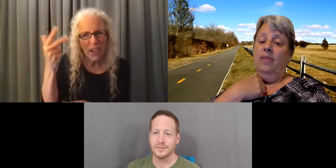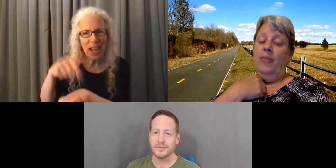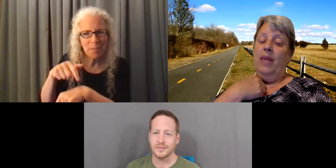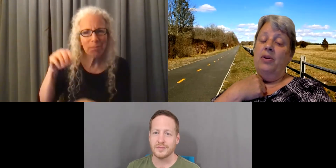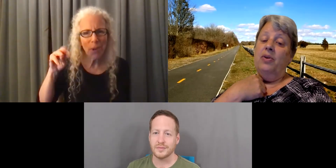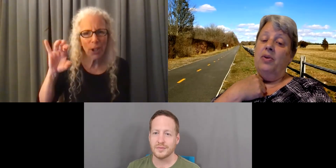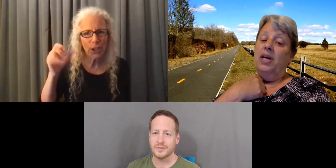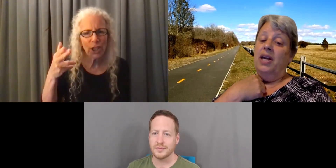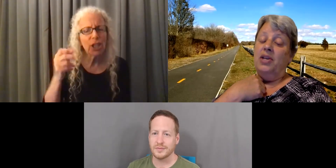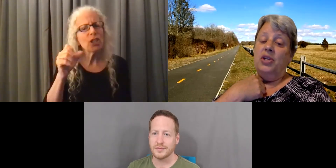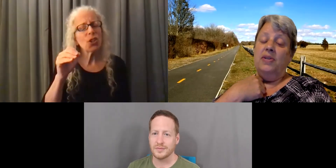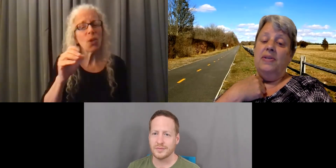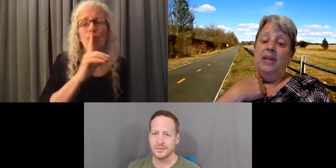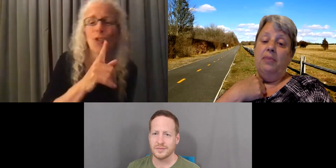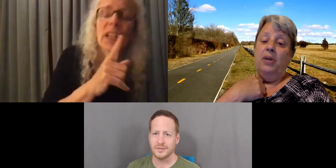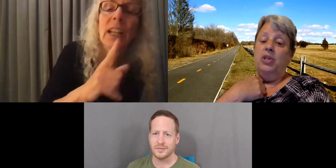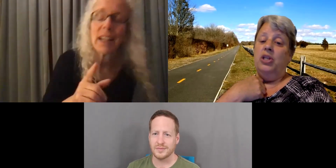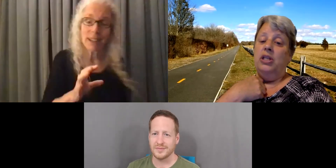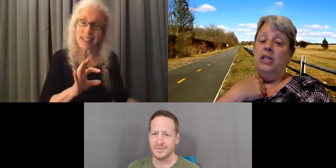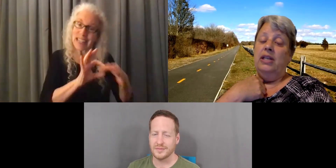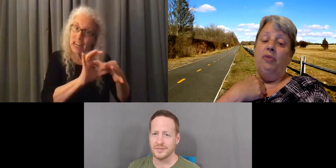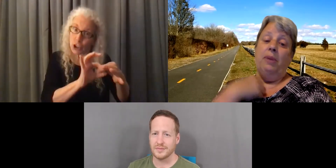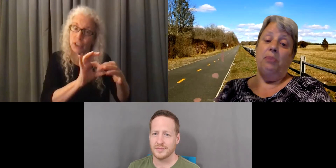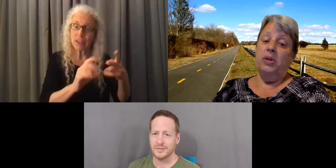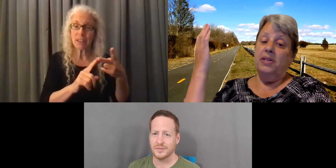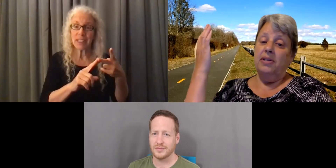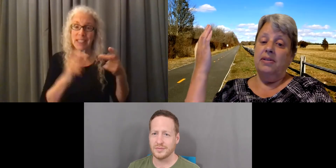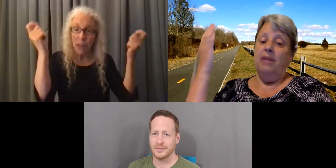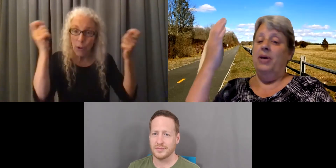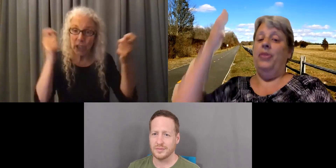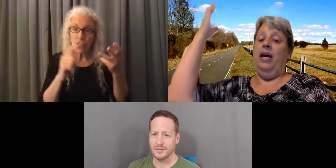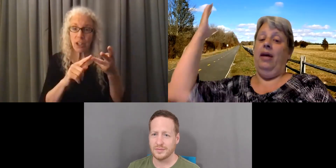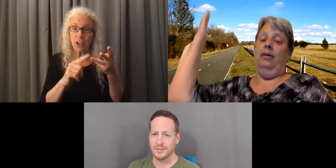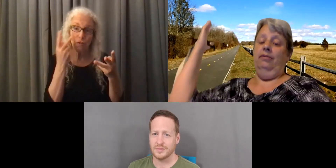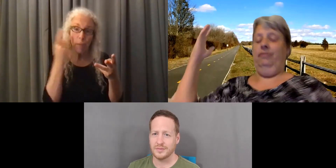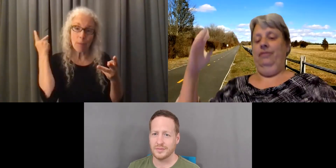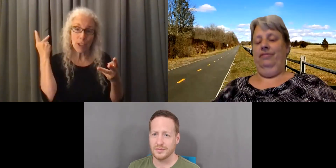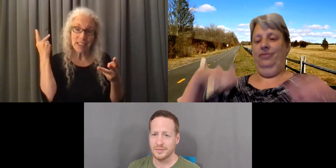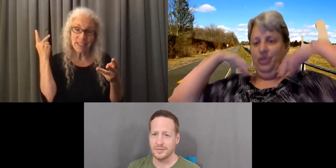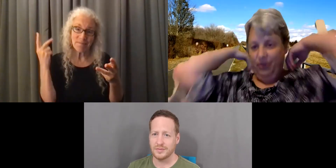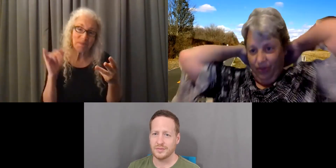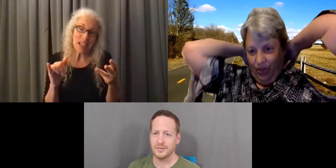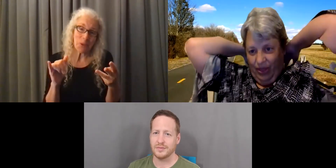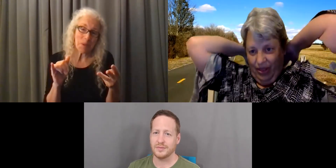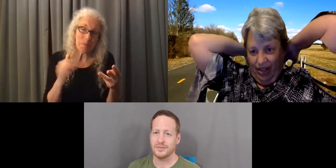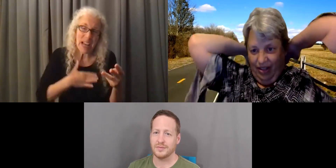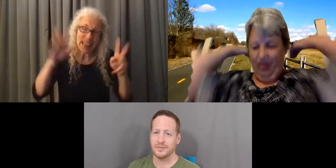I don't know, connections, celebrations, and remembrances. How about that for